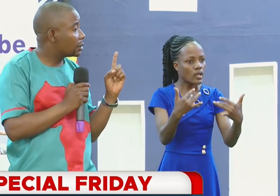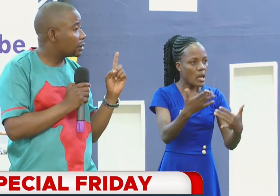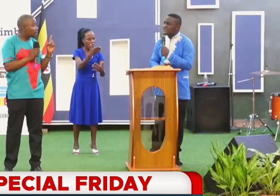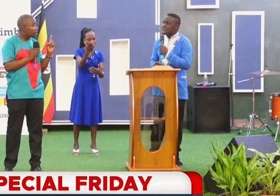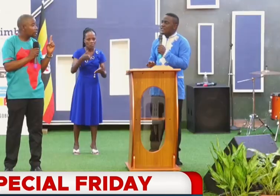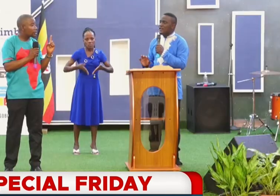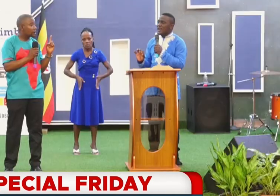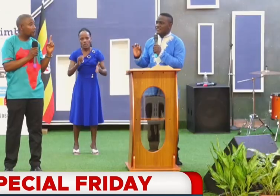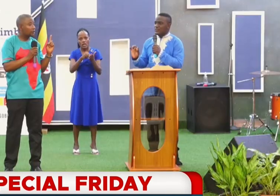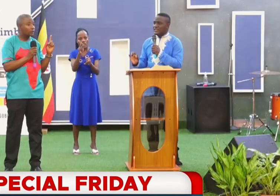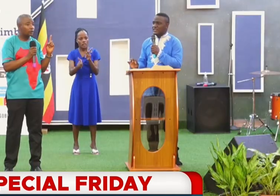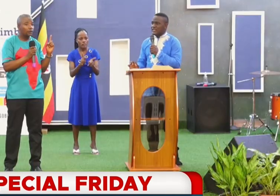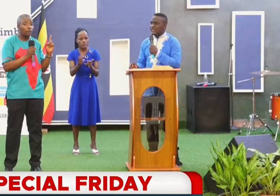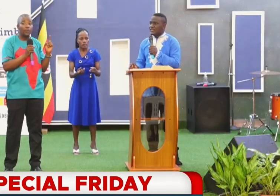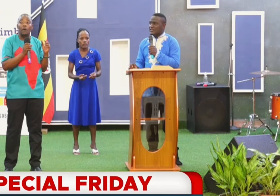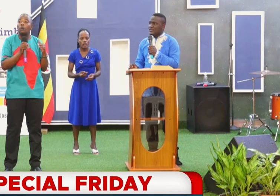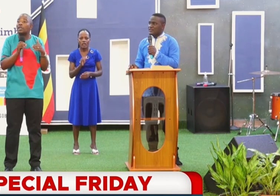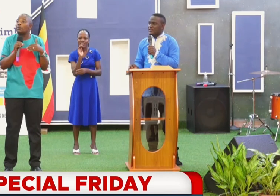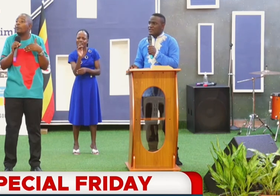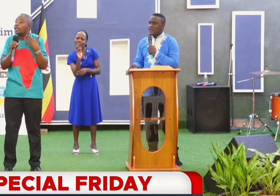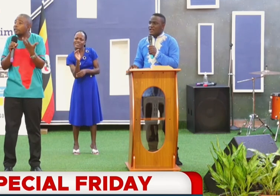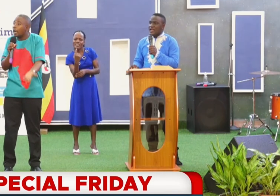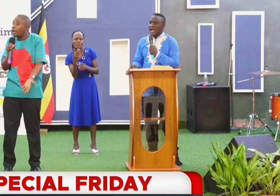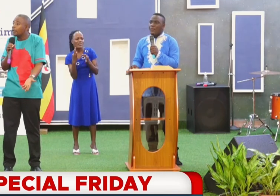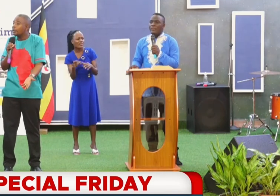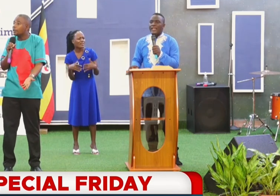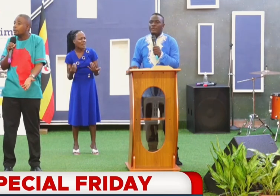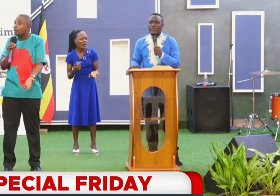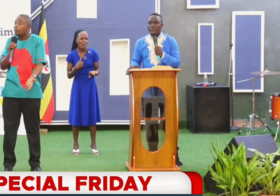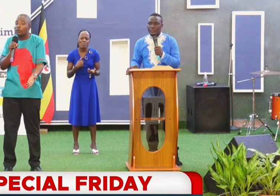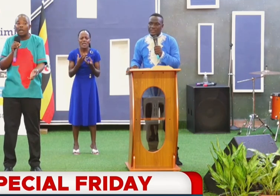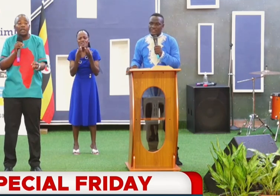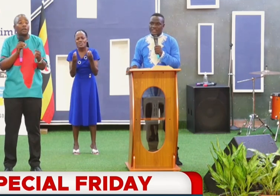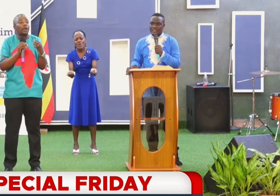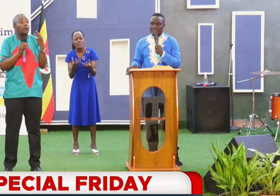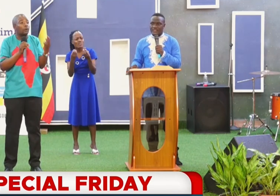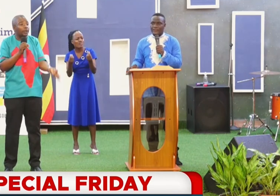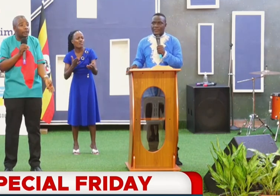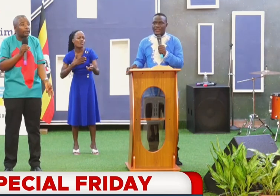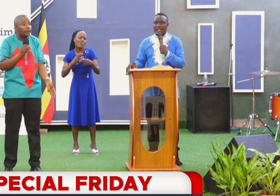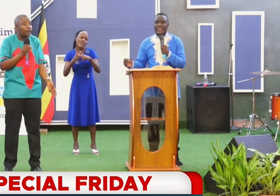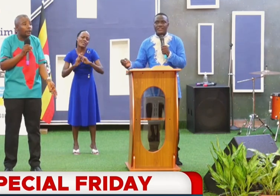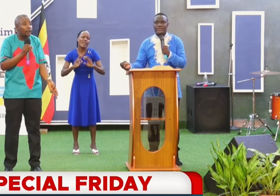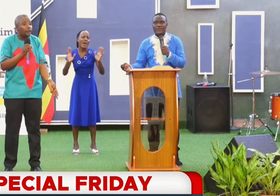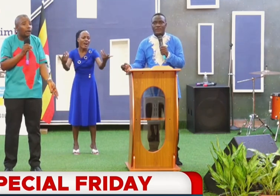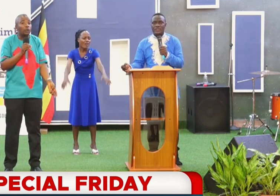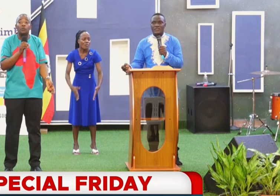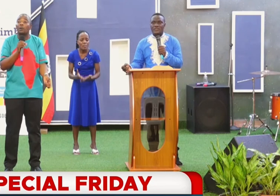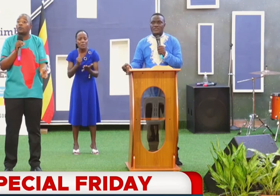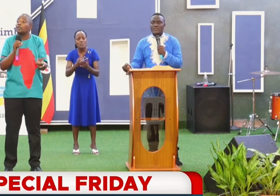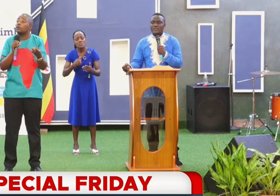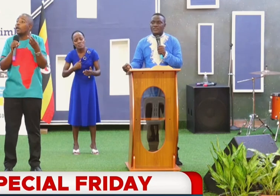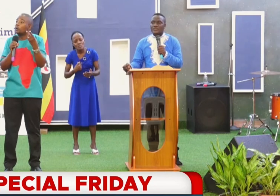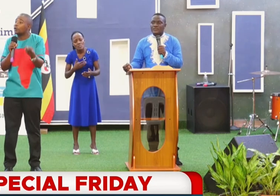Born again, ask one thing. How am I going through this? The car is